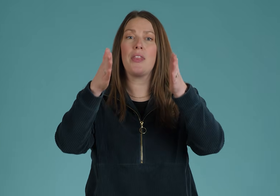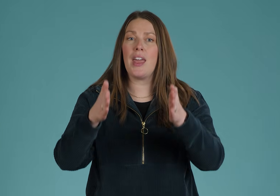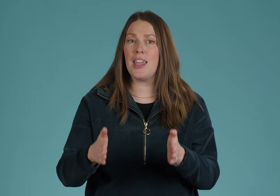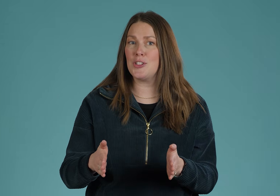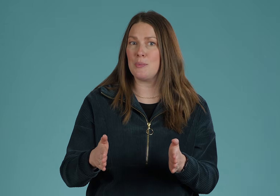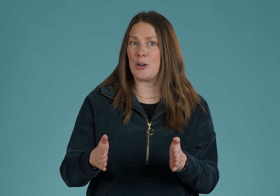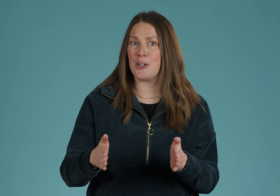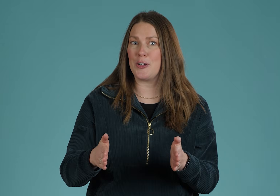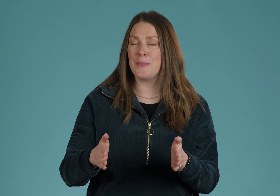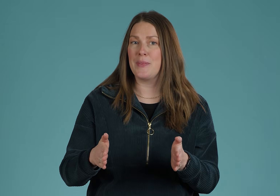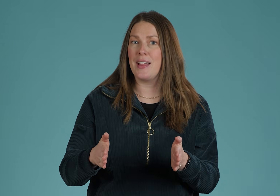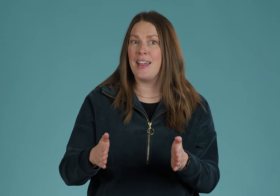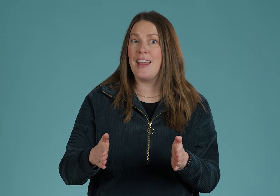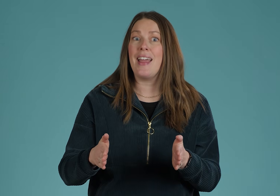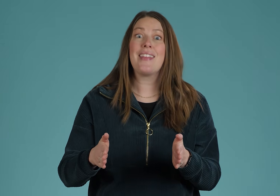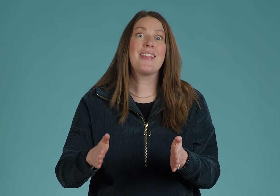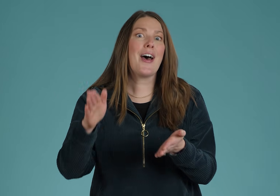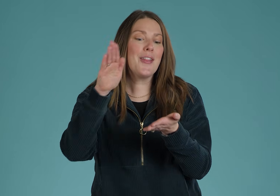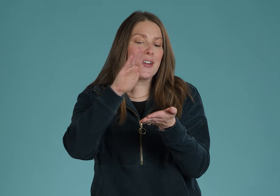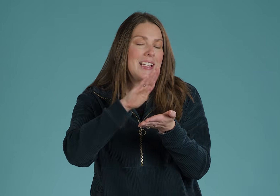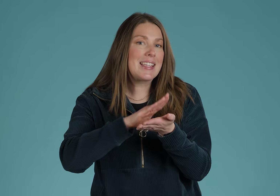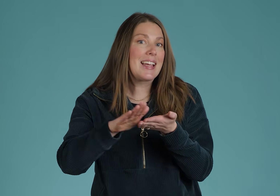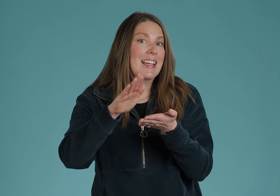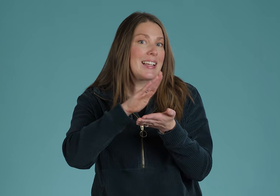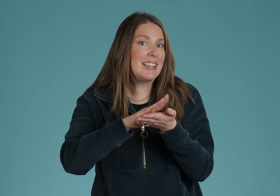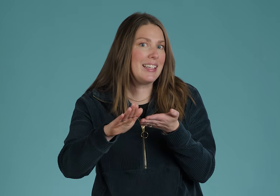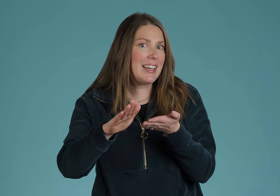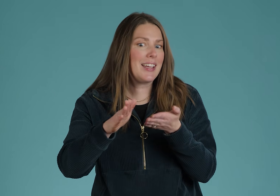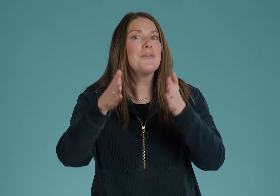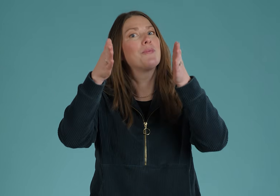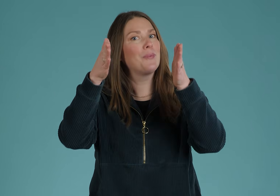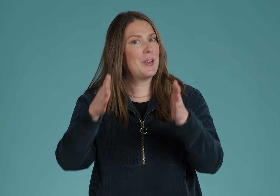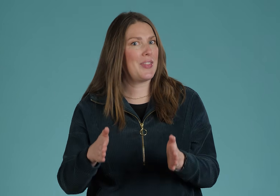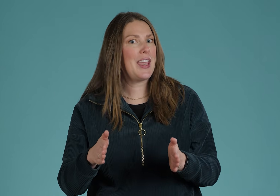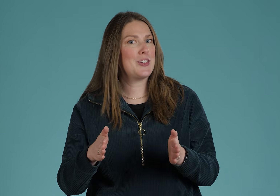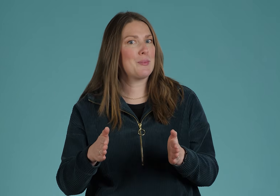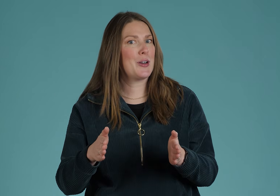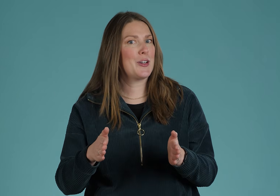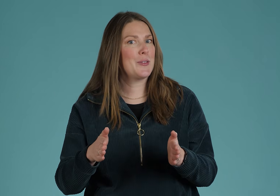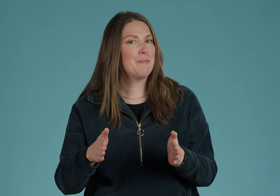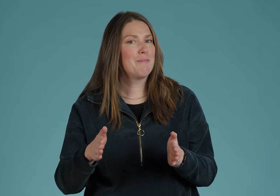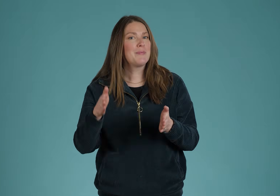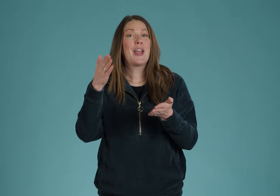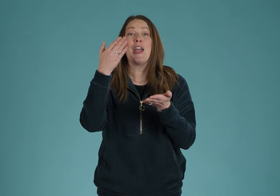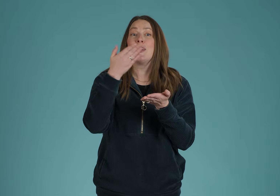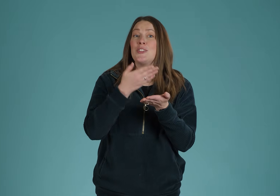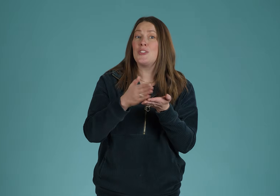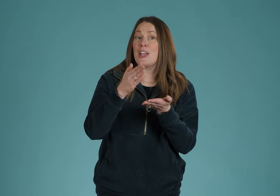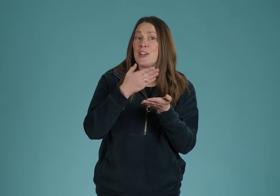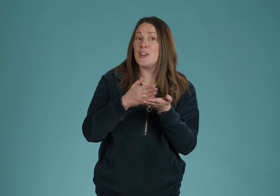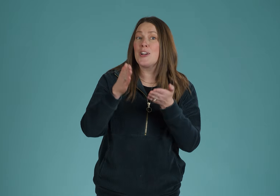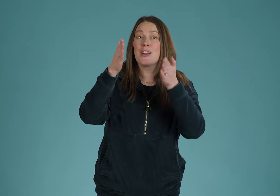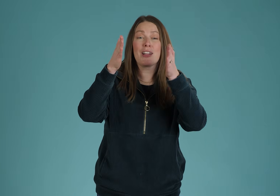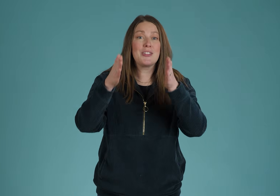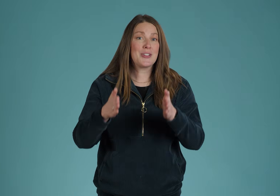the agent marker. And then the other is cleaning with the agent marker. Janitor,